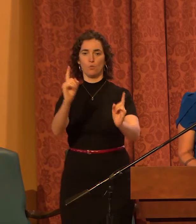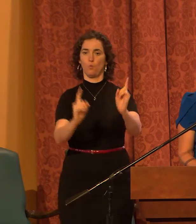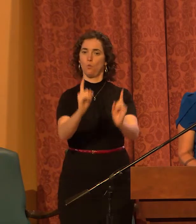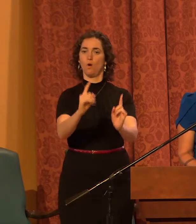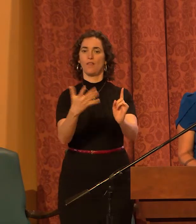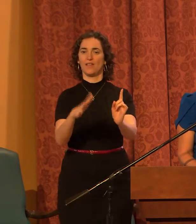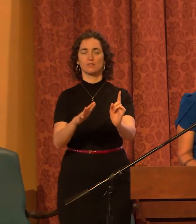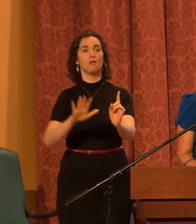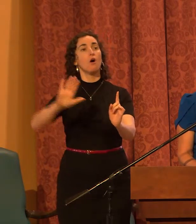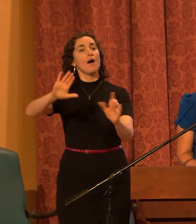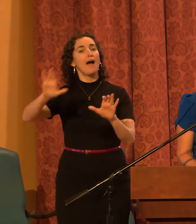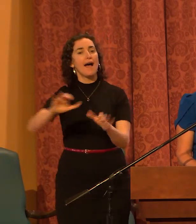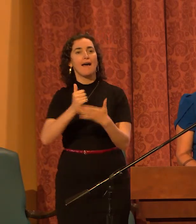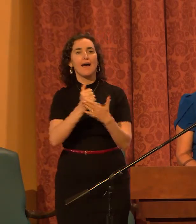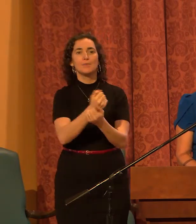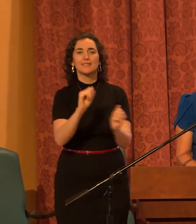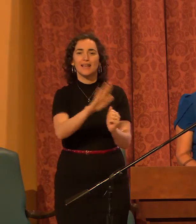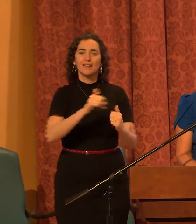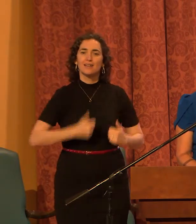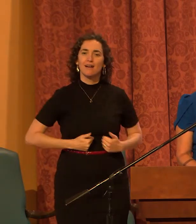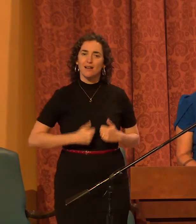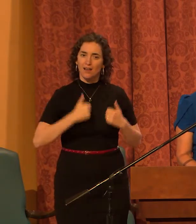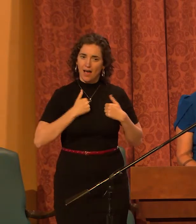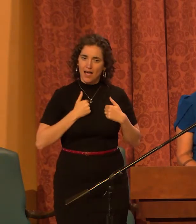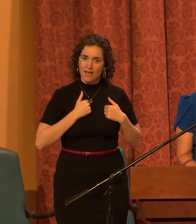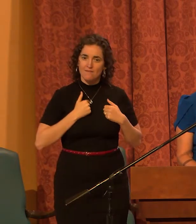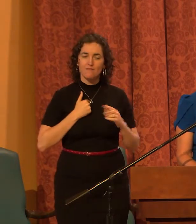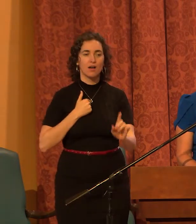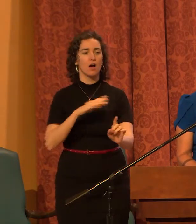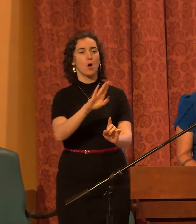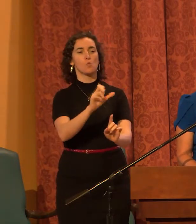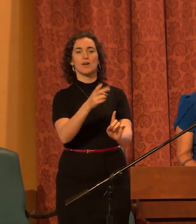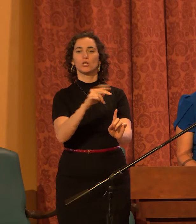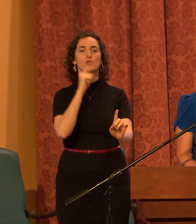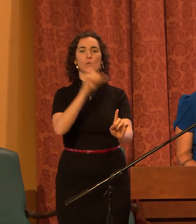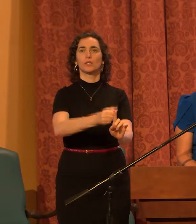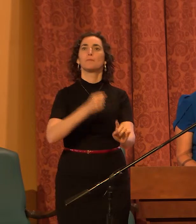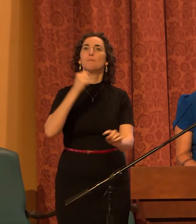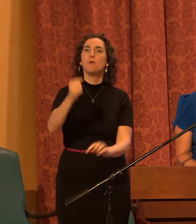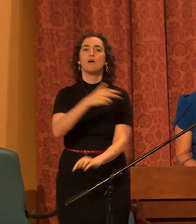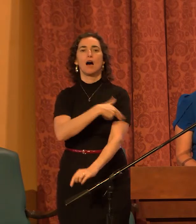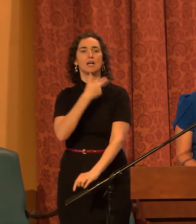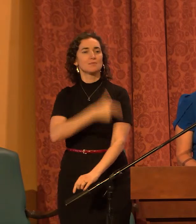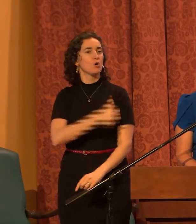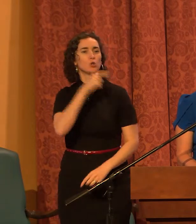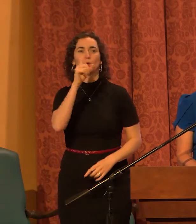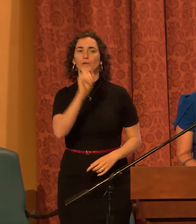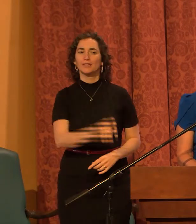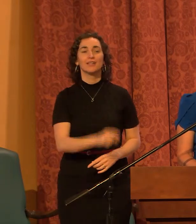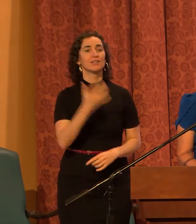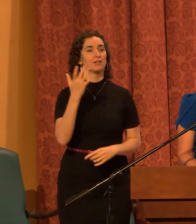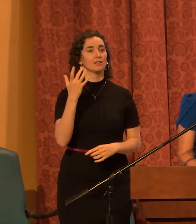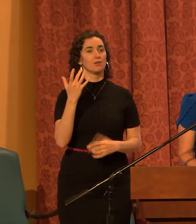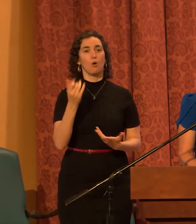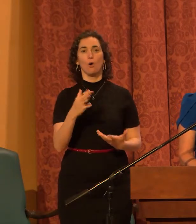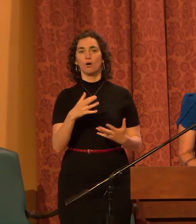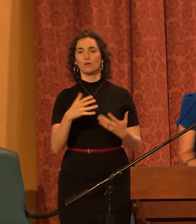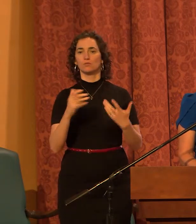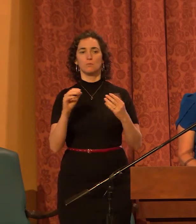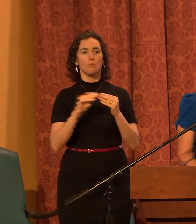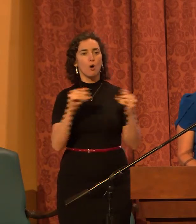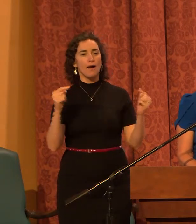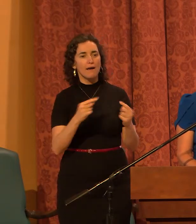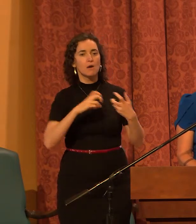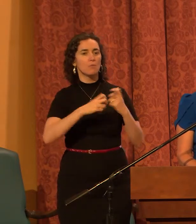be invaluable to saving Braden's life, and Braden did not need to be hospitalized as a result, nor sustain any